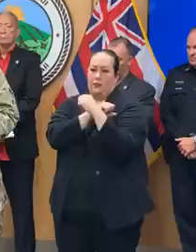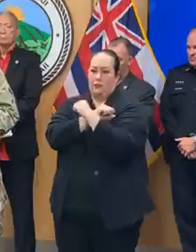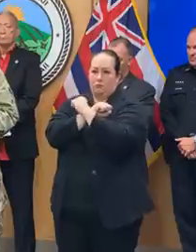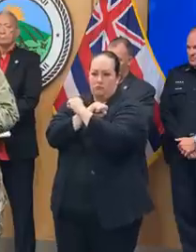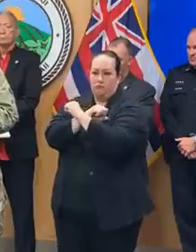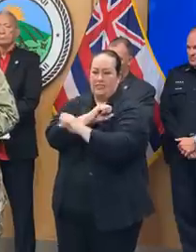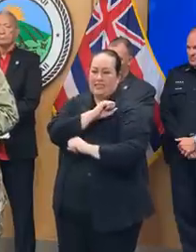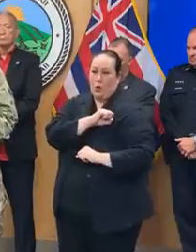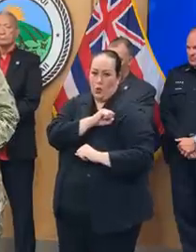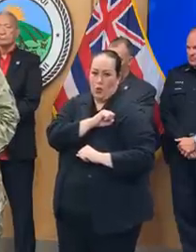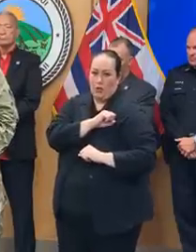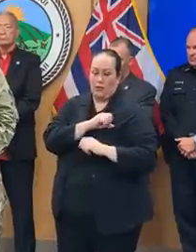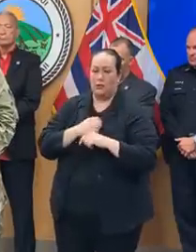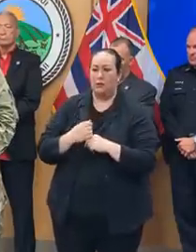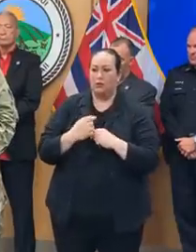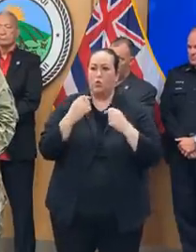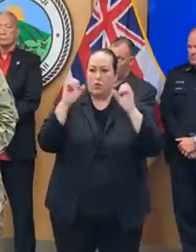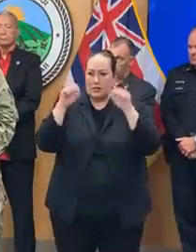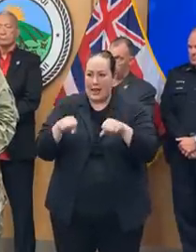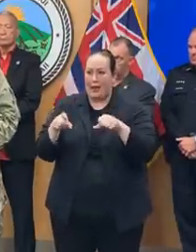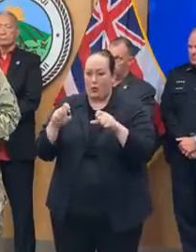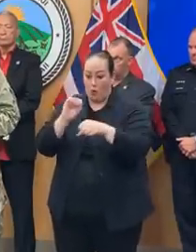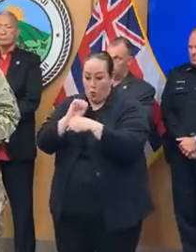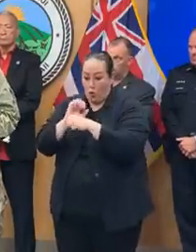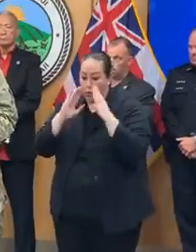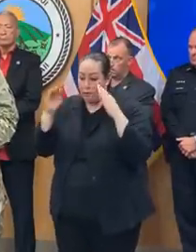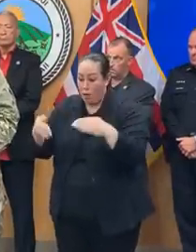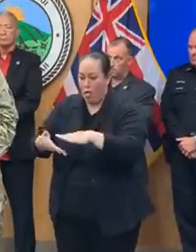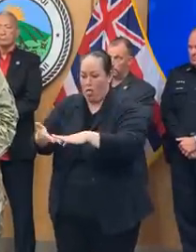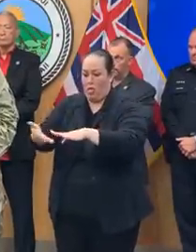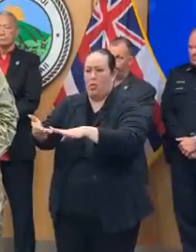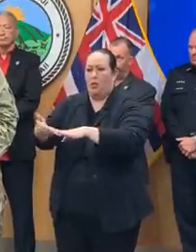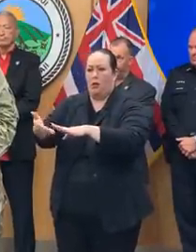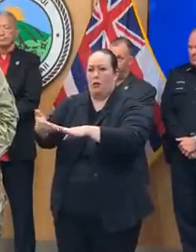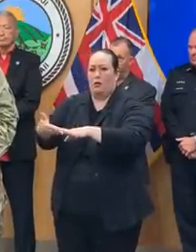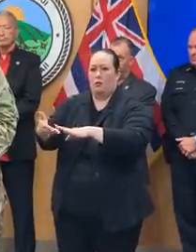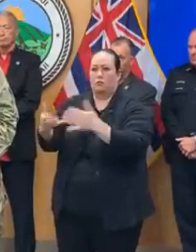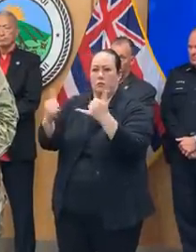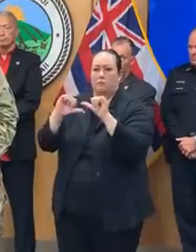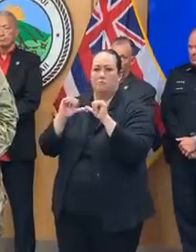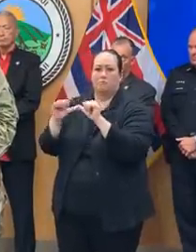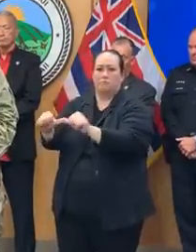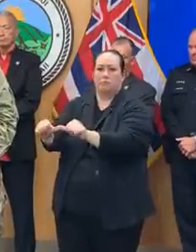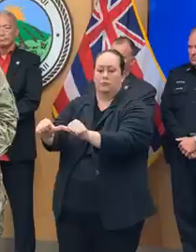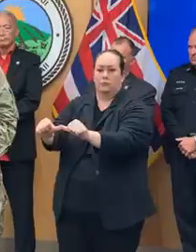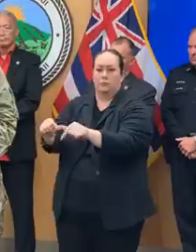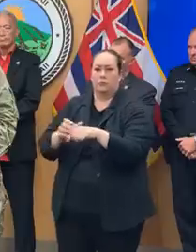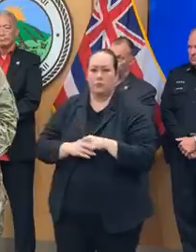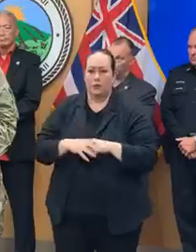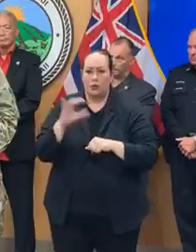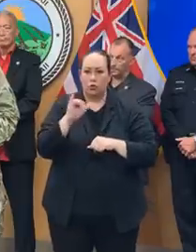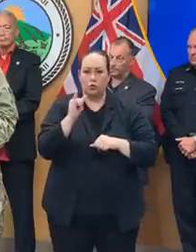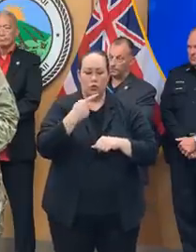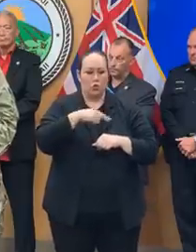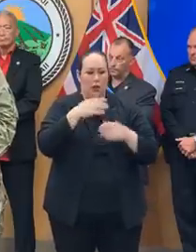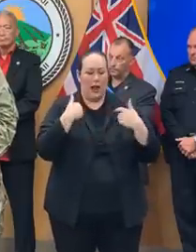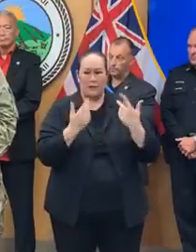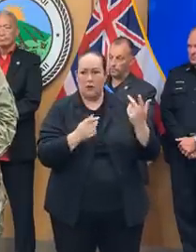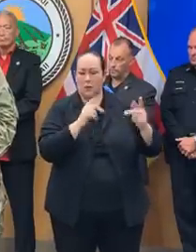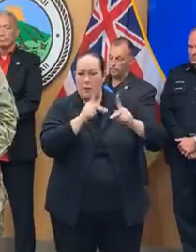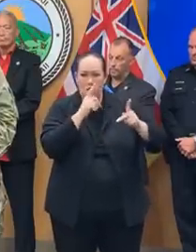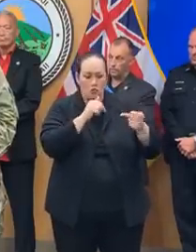so that we can let the critical work that's going on in there continue. And we also have fatality search and rescue teams